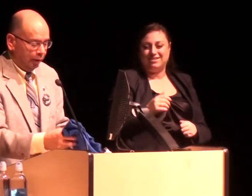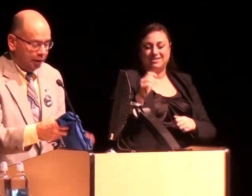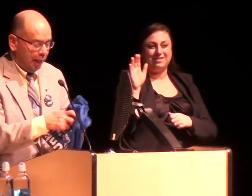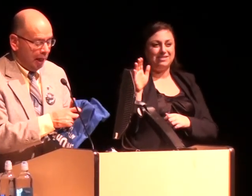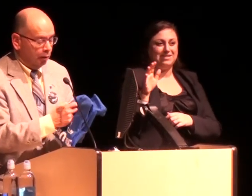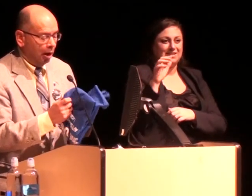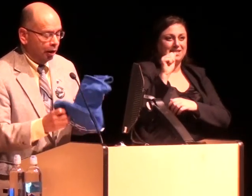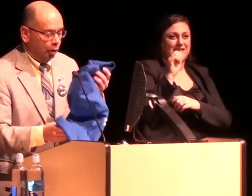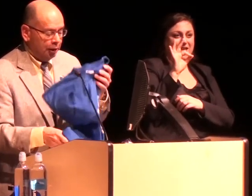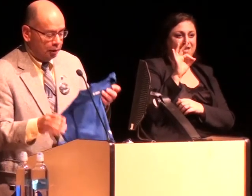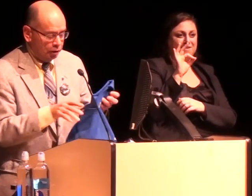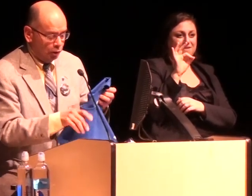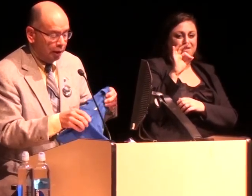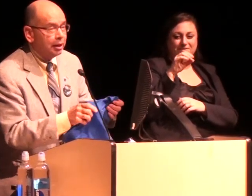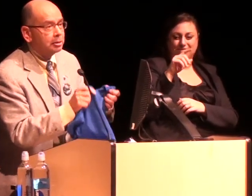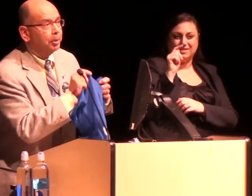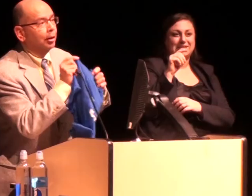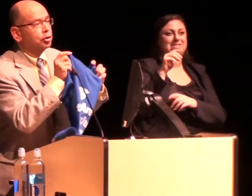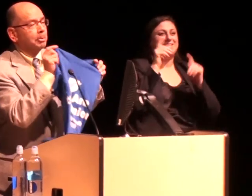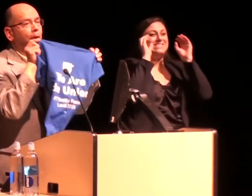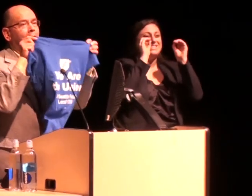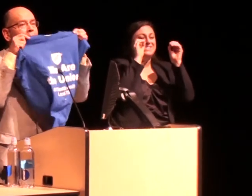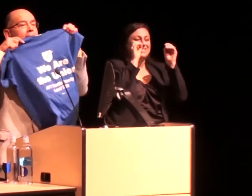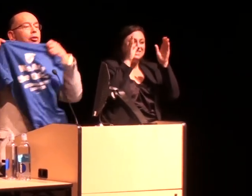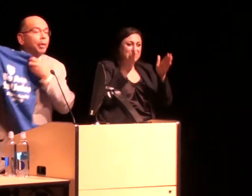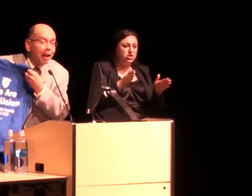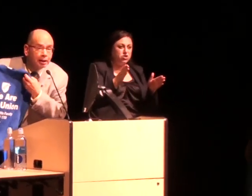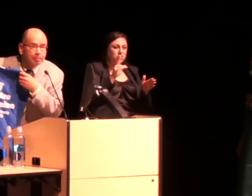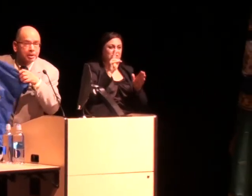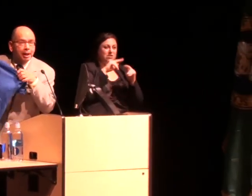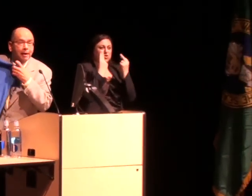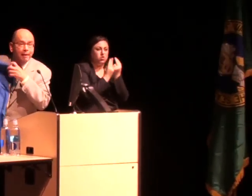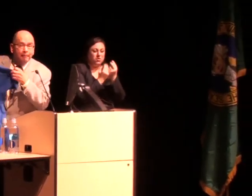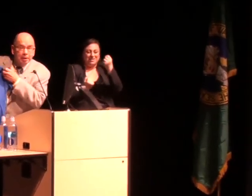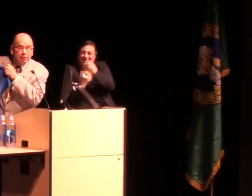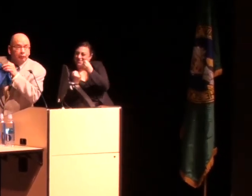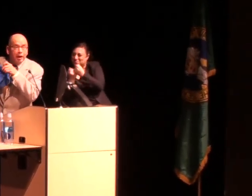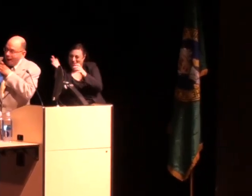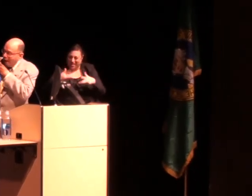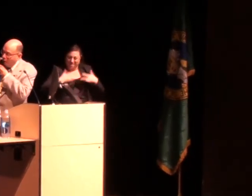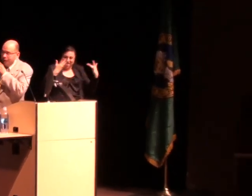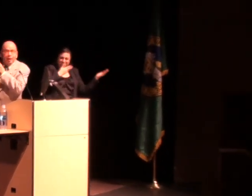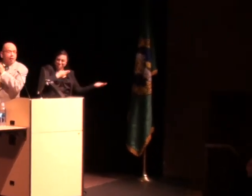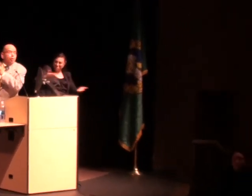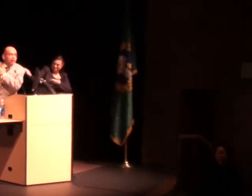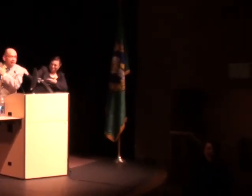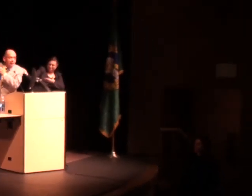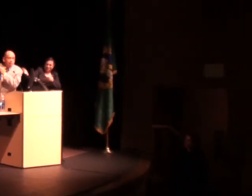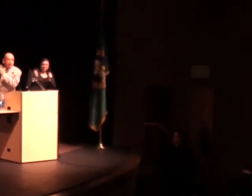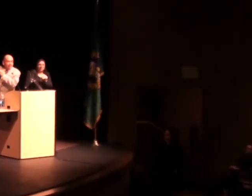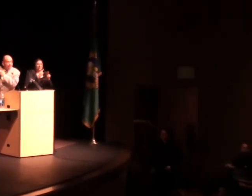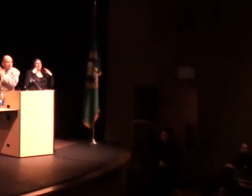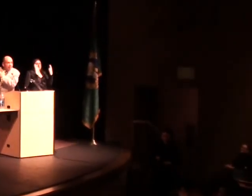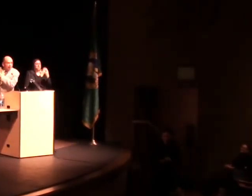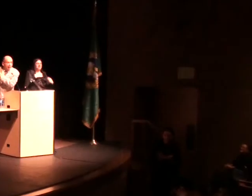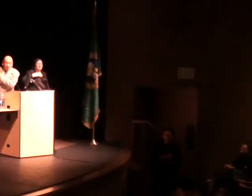local here in Seattle, our youth teachers union, is proud to support our event. So we'd like to present Mr. Fraga with our union